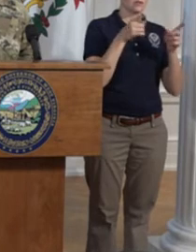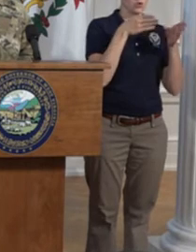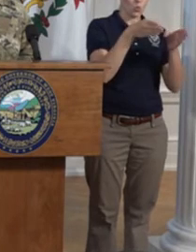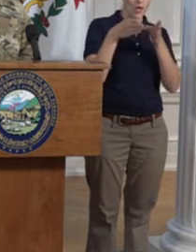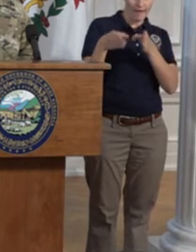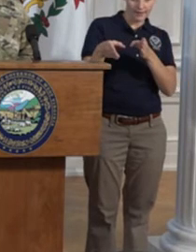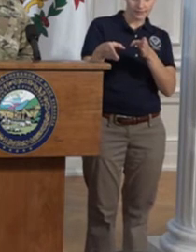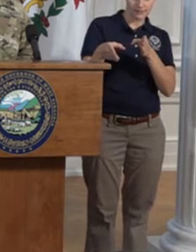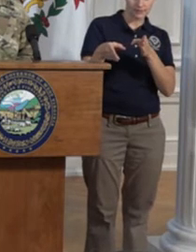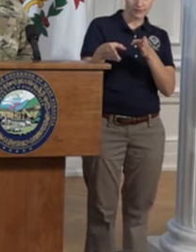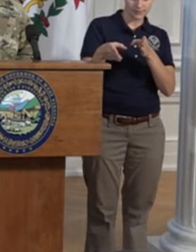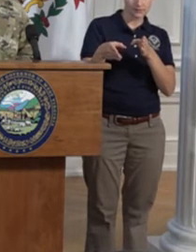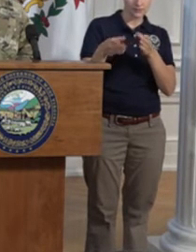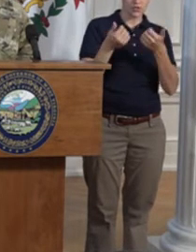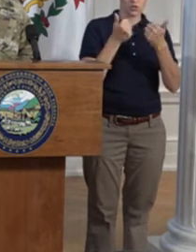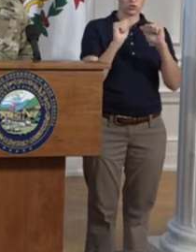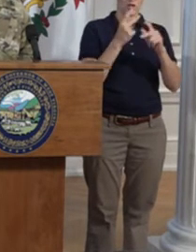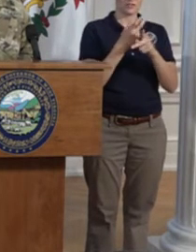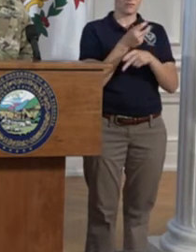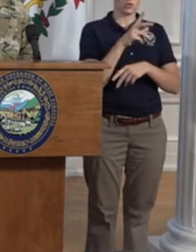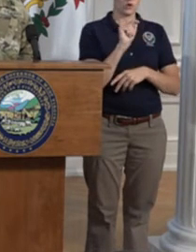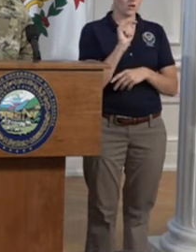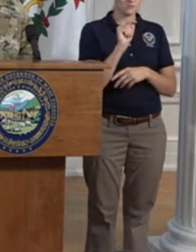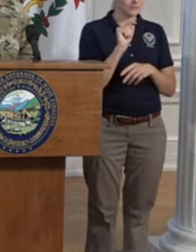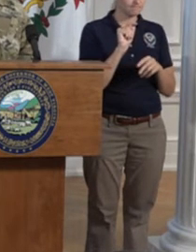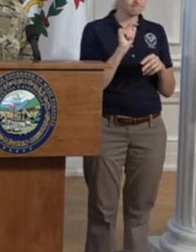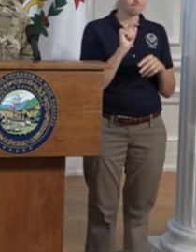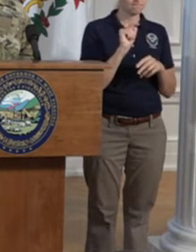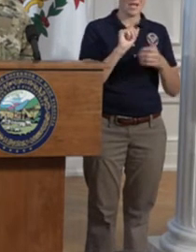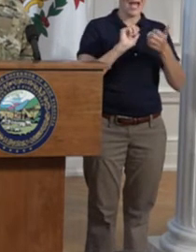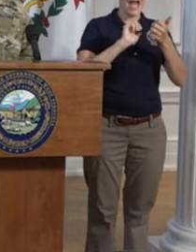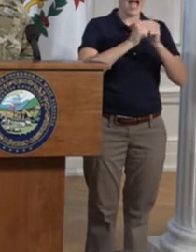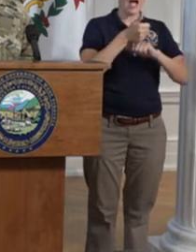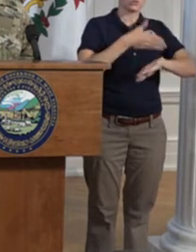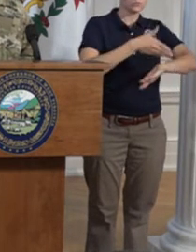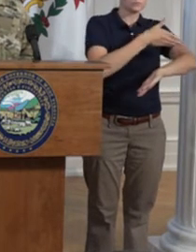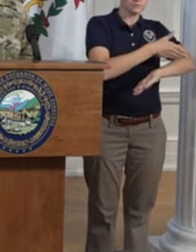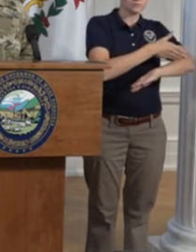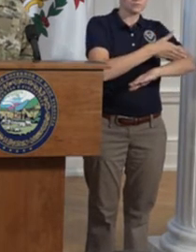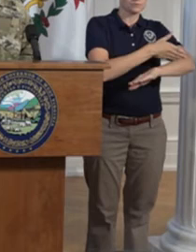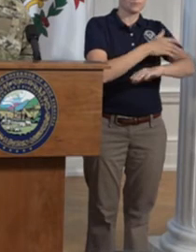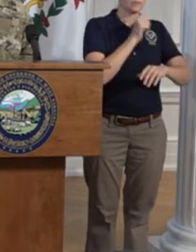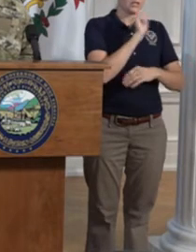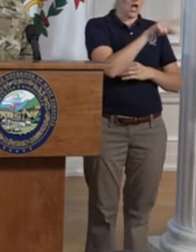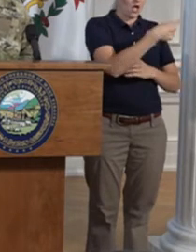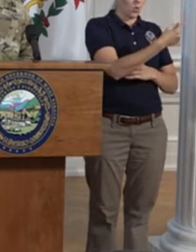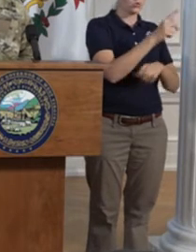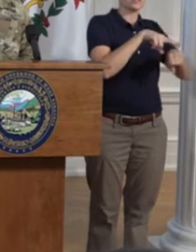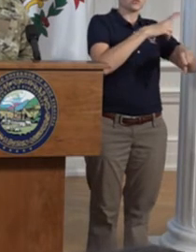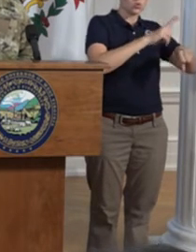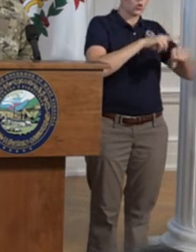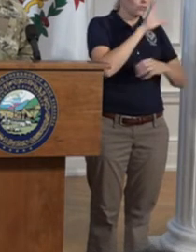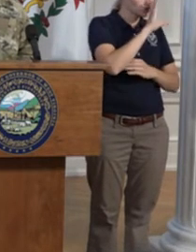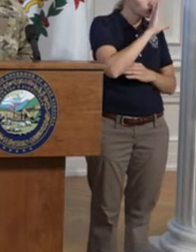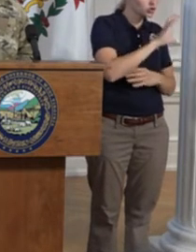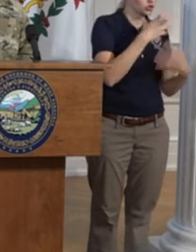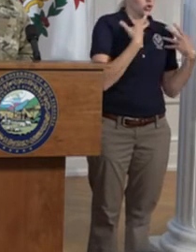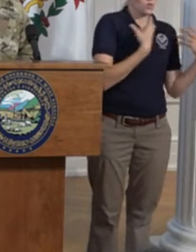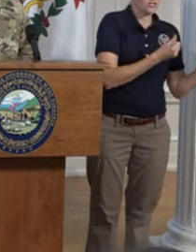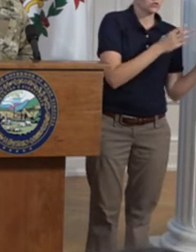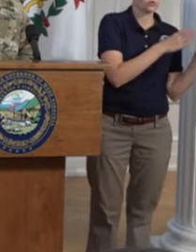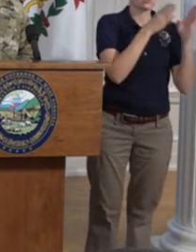needed as we went past this event. In addition to the normal search and rescue, the 5 lines of effort were